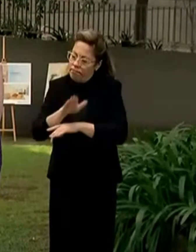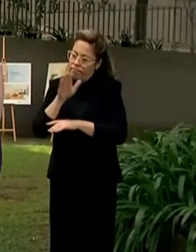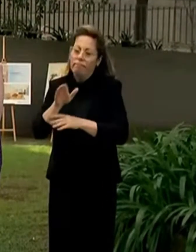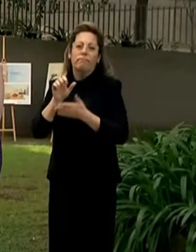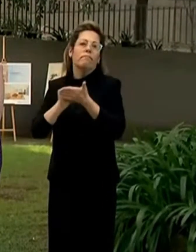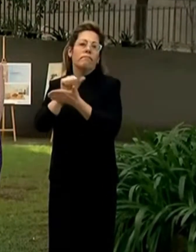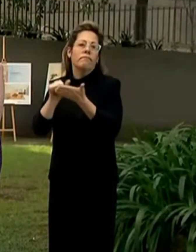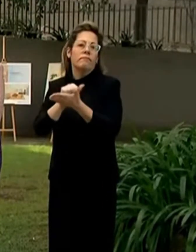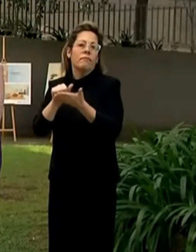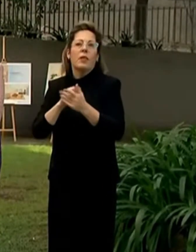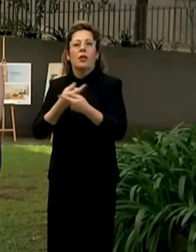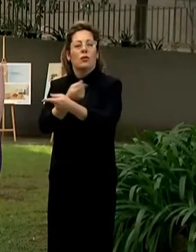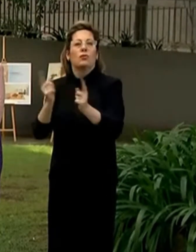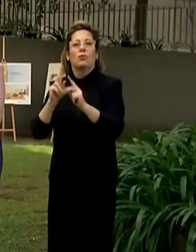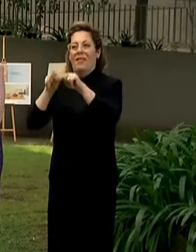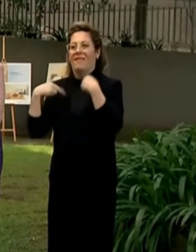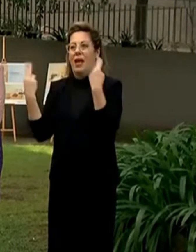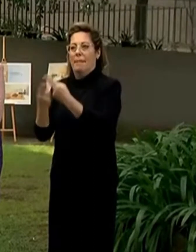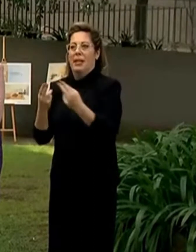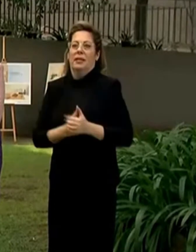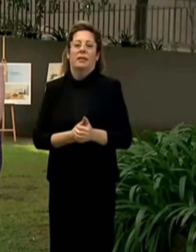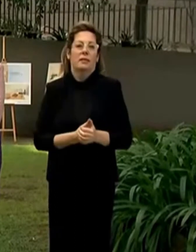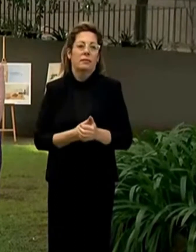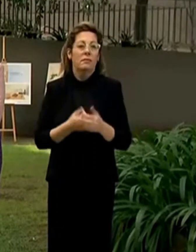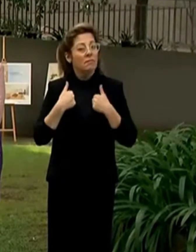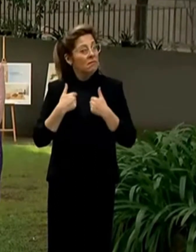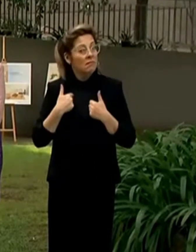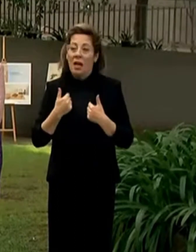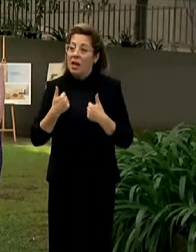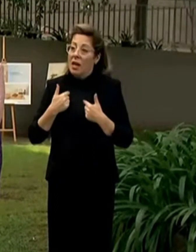I'm urging the community at this time to continue to come forward for testing,